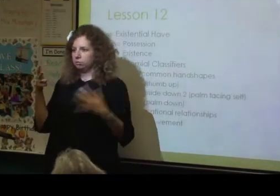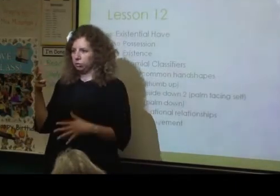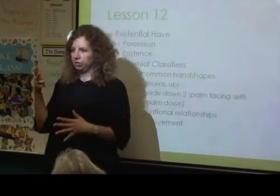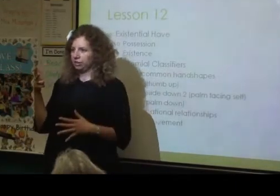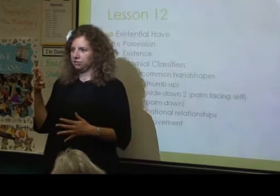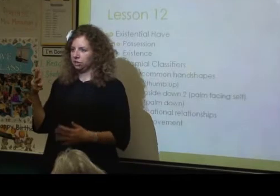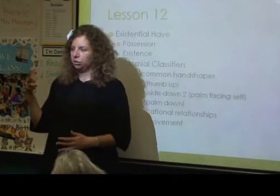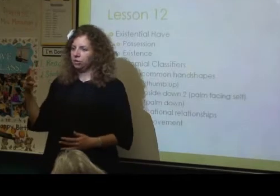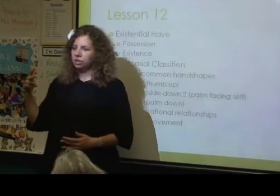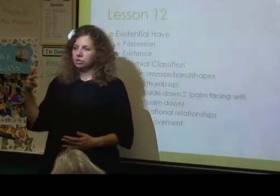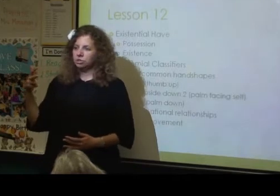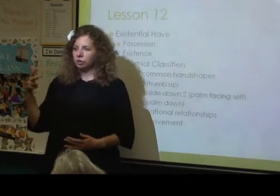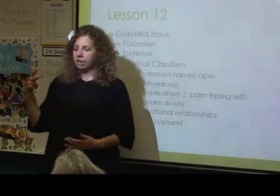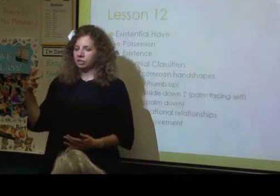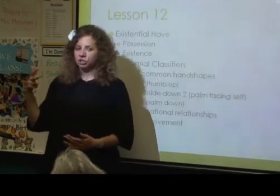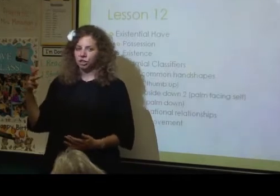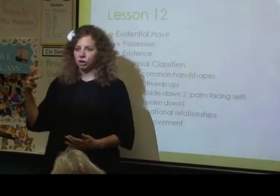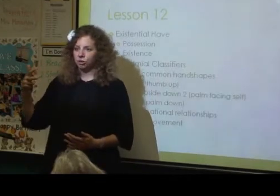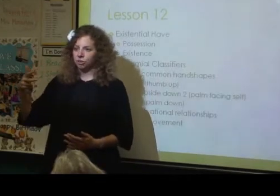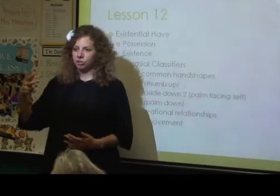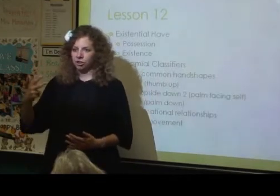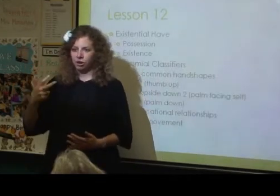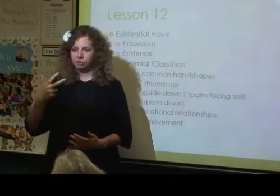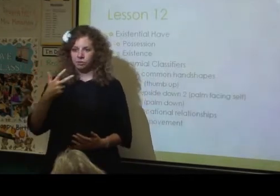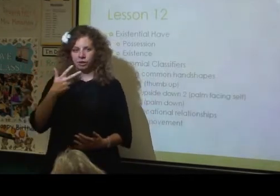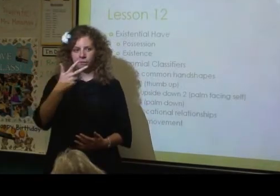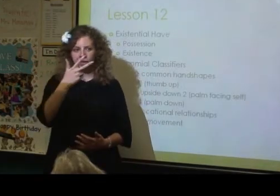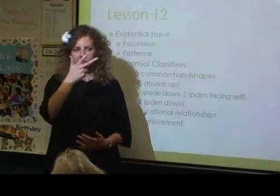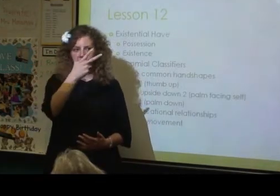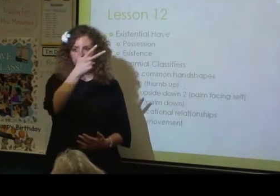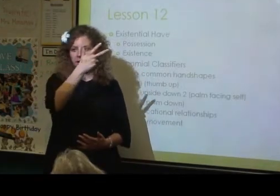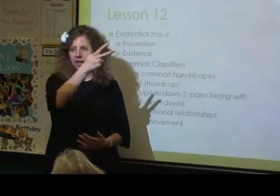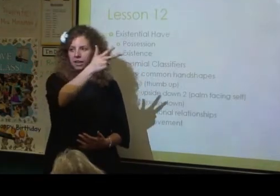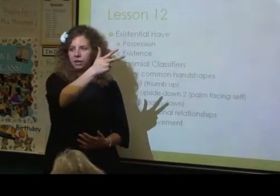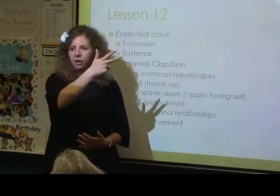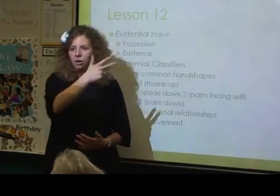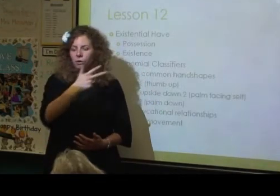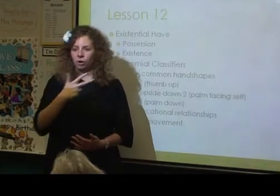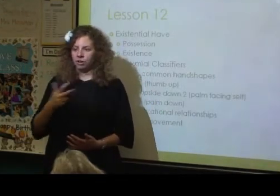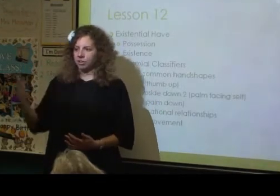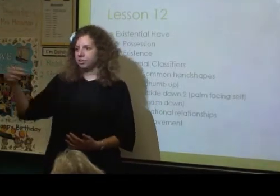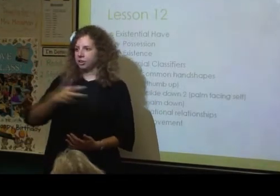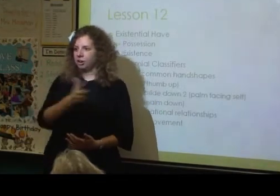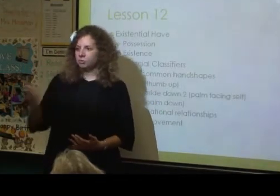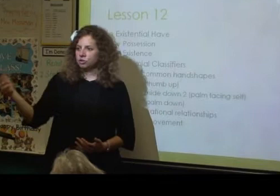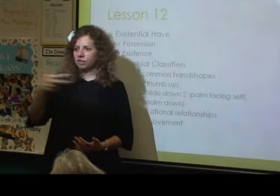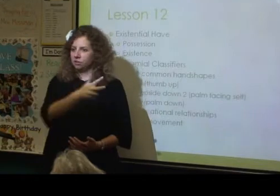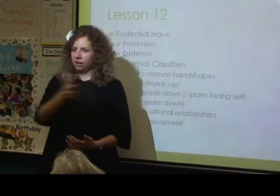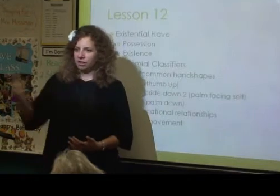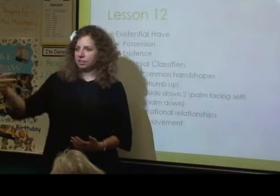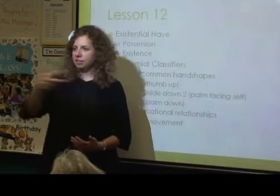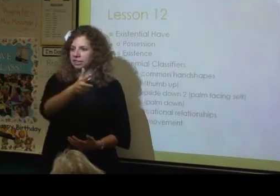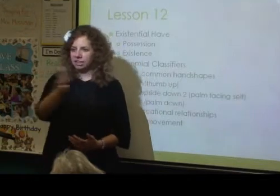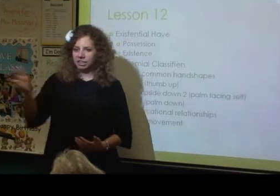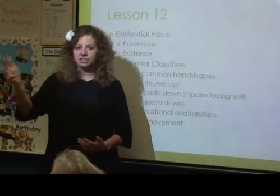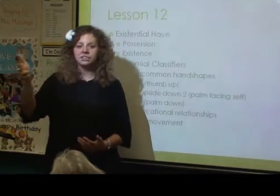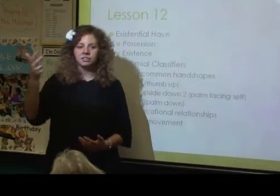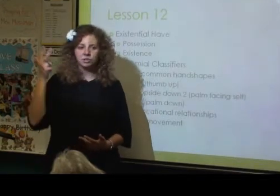move like a vehicle. So I can show that the car was going uphill this way, or that the car was driving erratically like this, so I